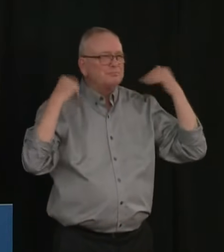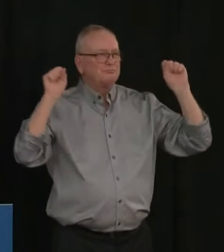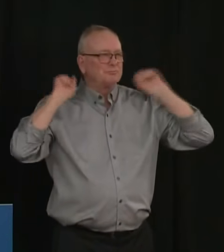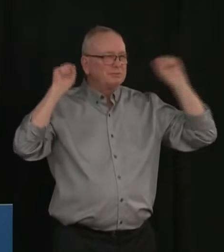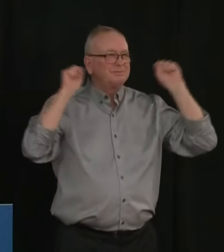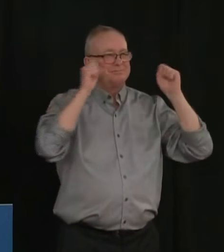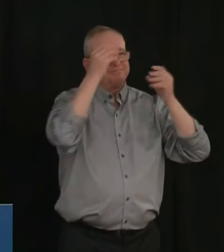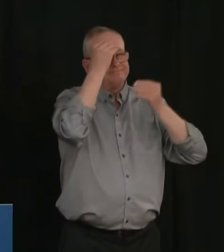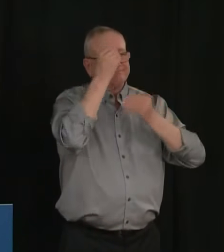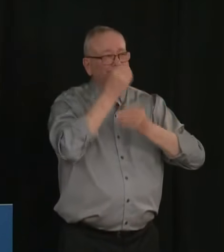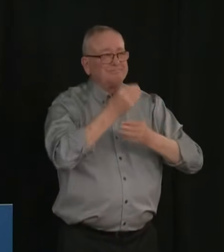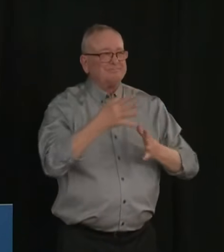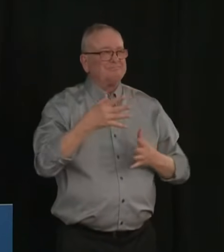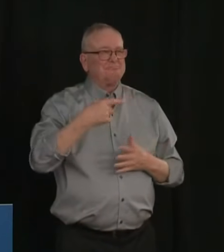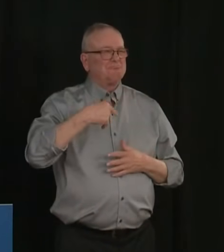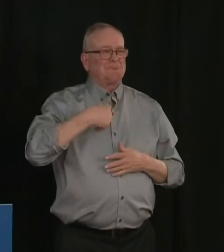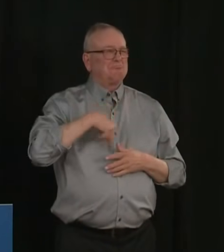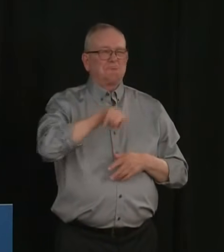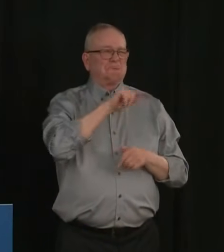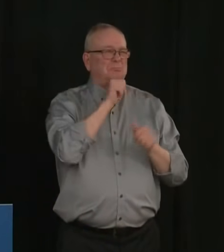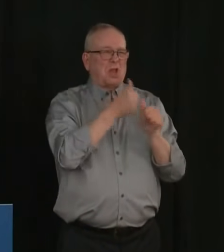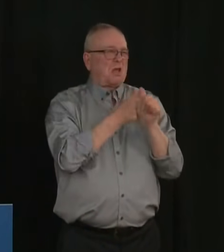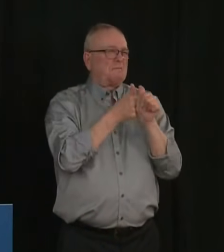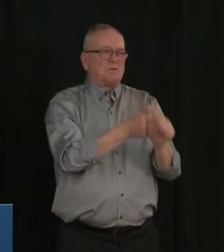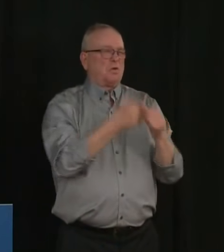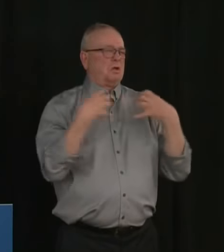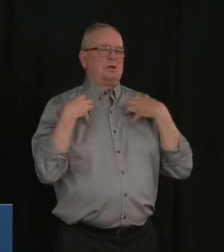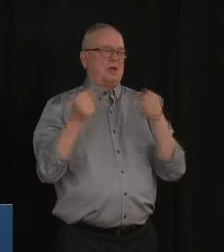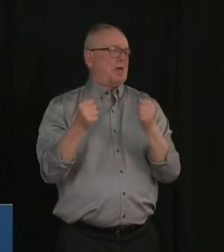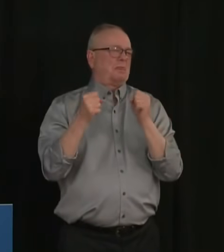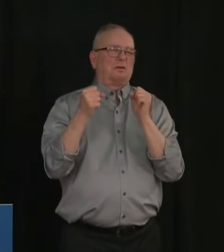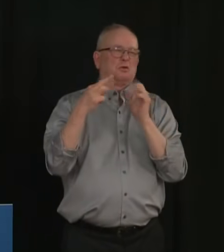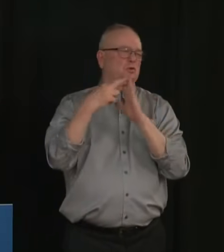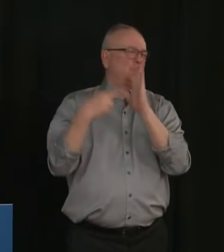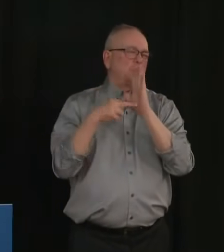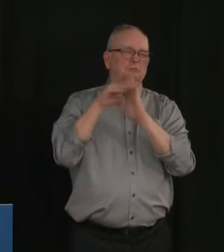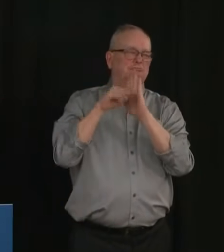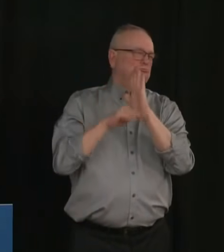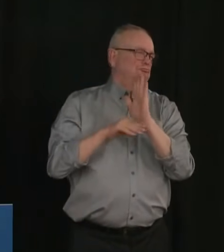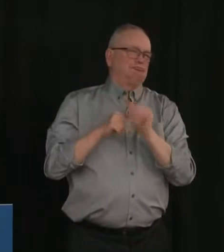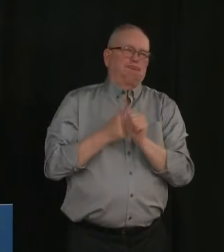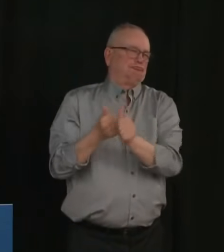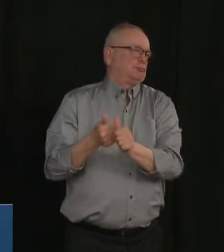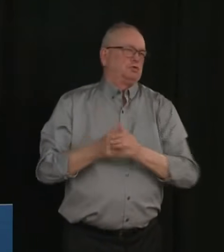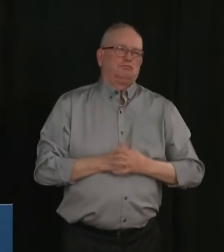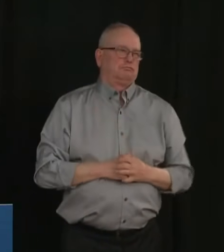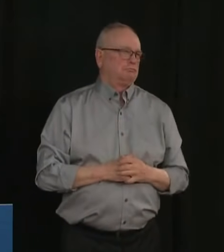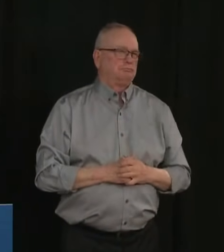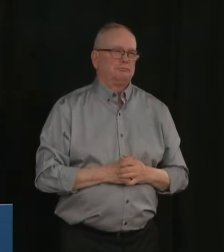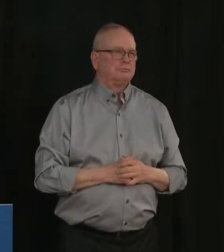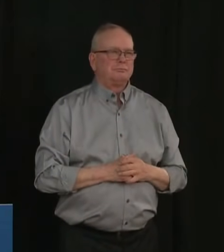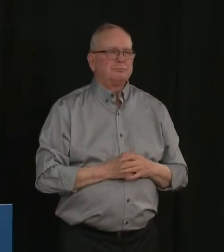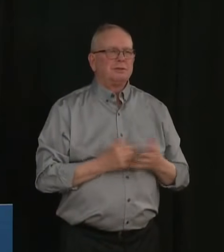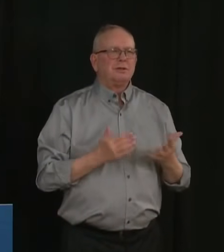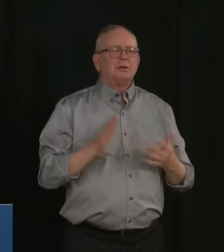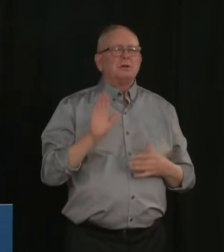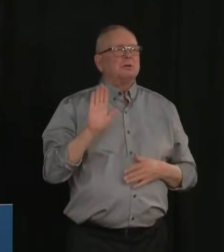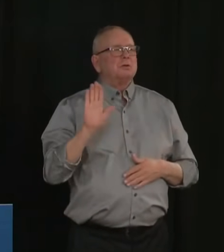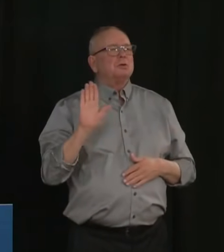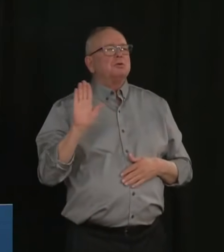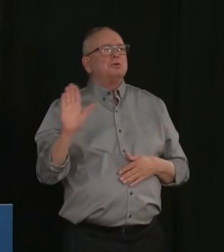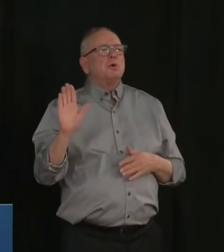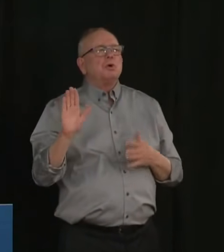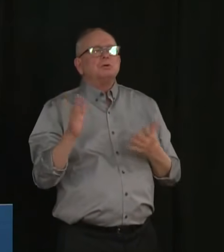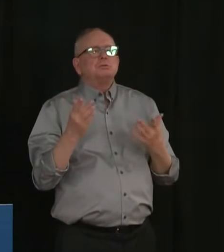complying with the health restrictions that were announced. I guess, what is the action plan for this? Are